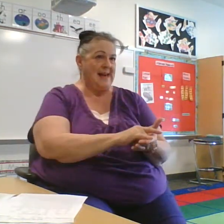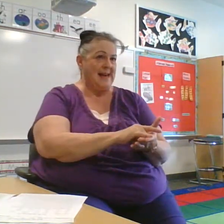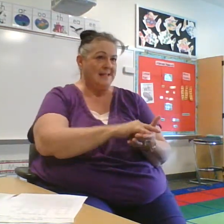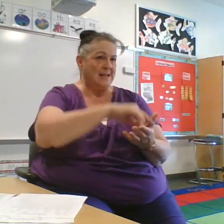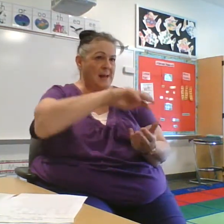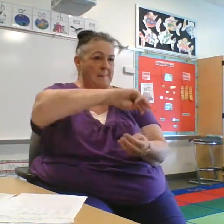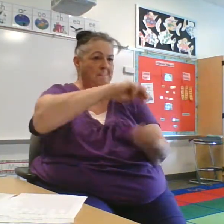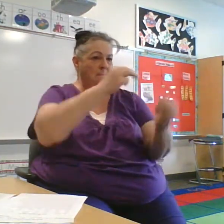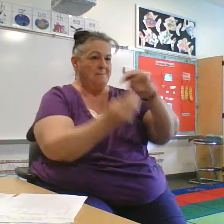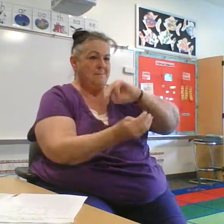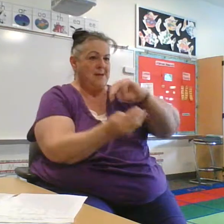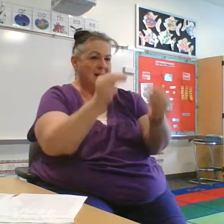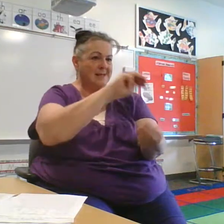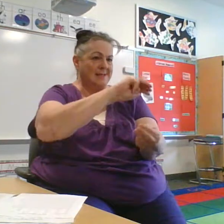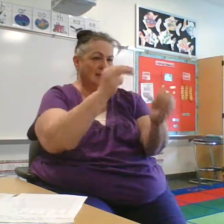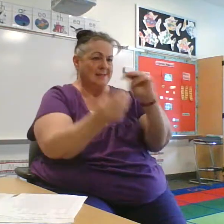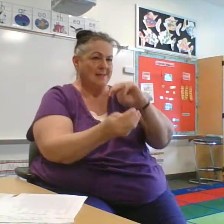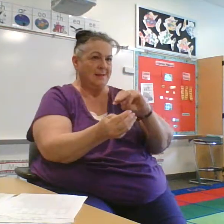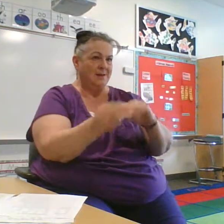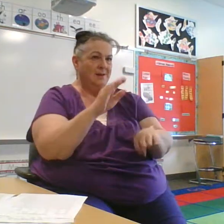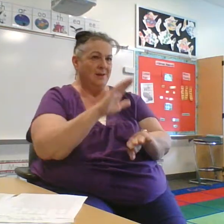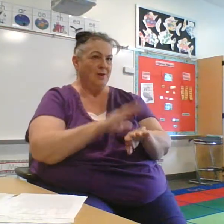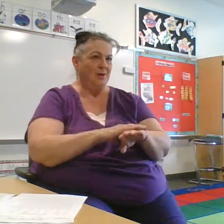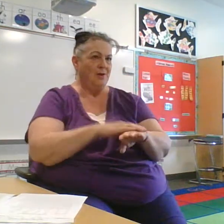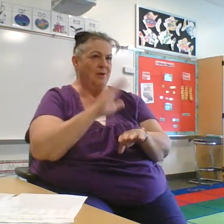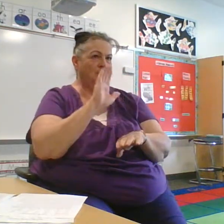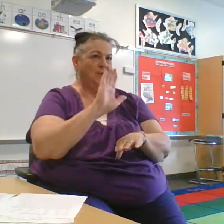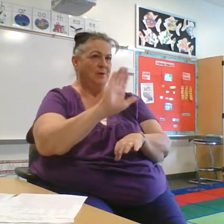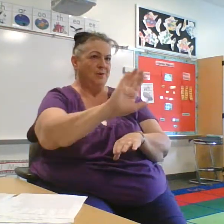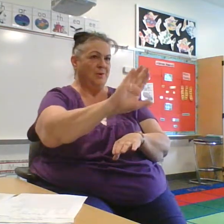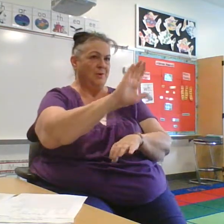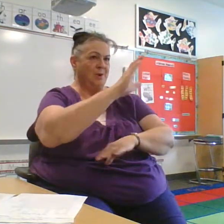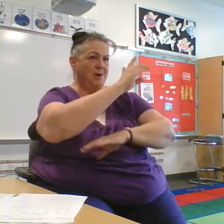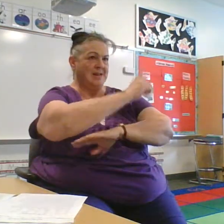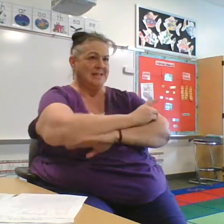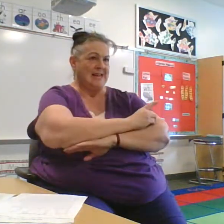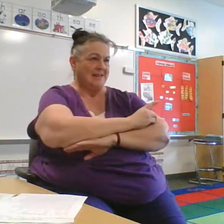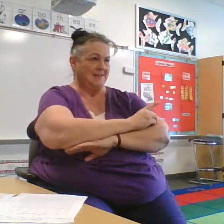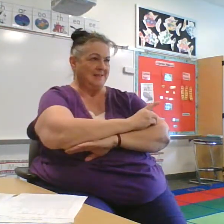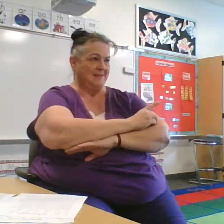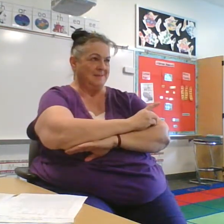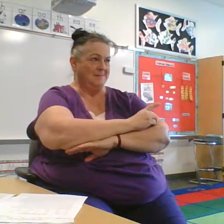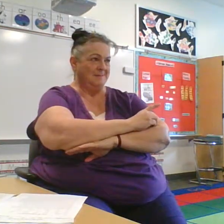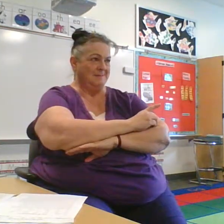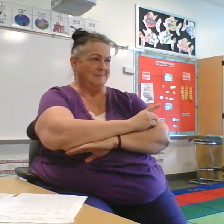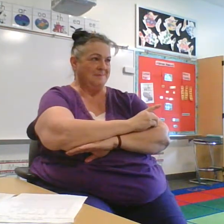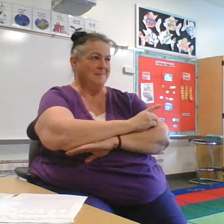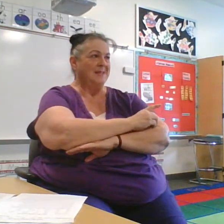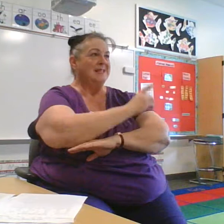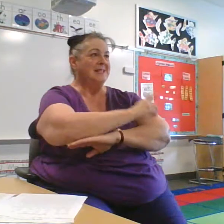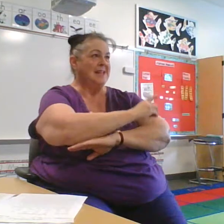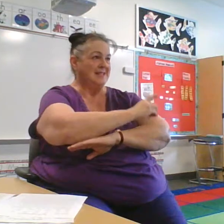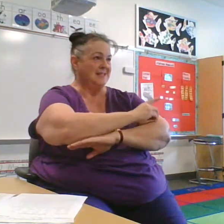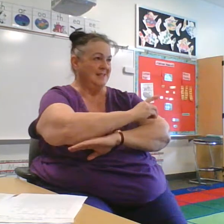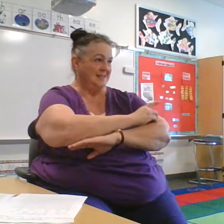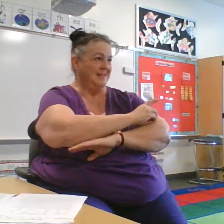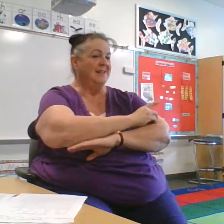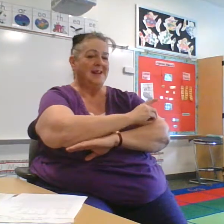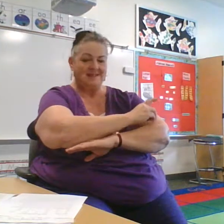that mess on your desk? Oh, desk.